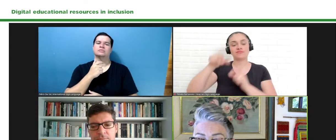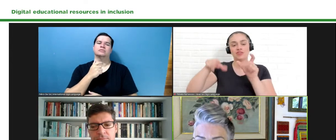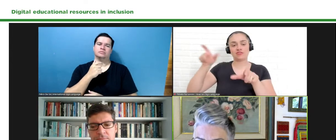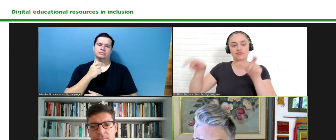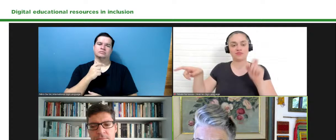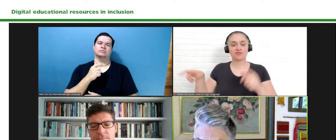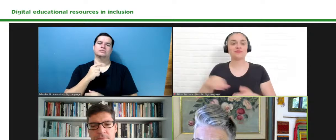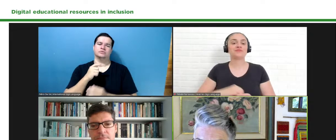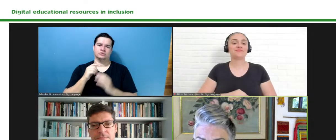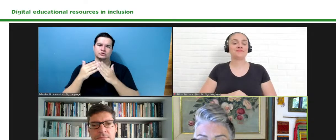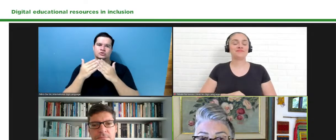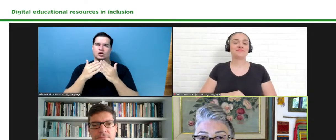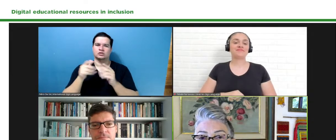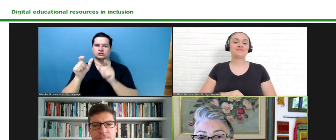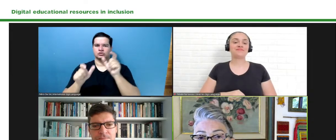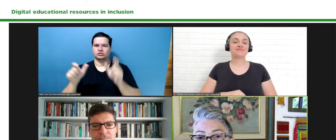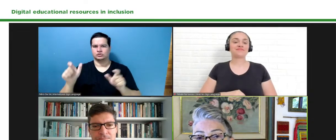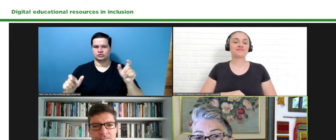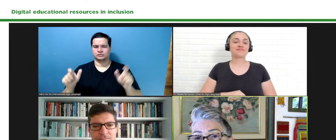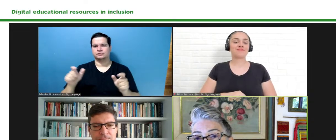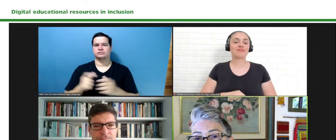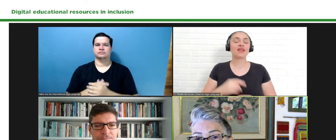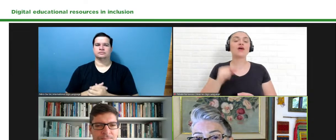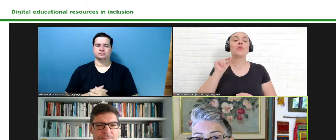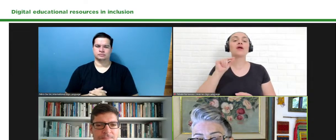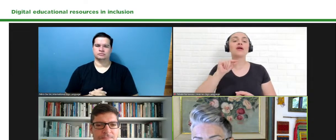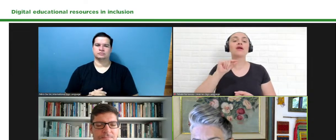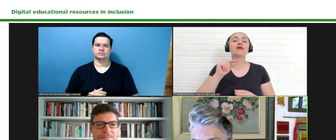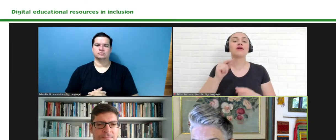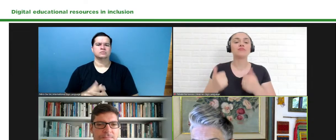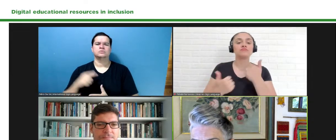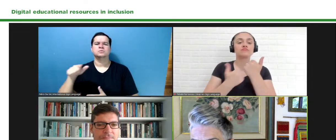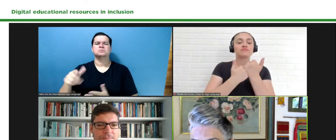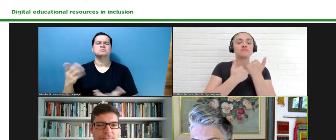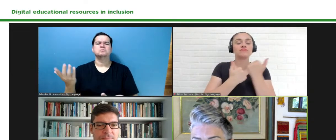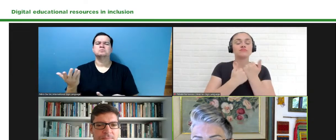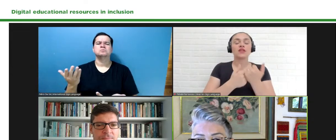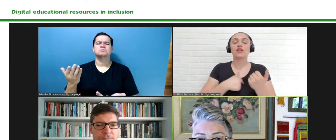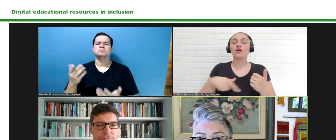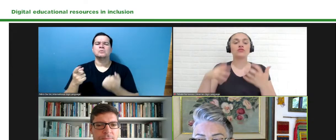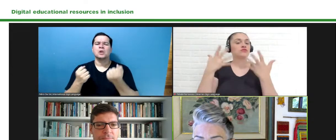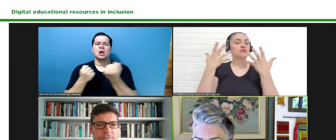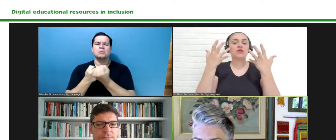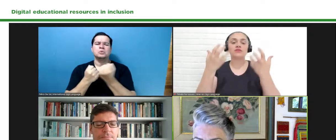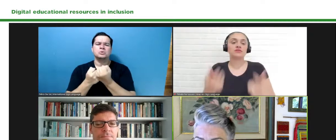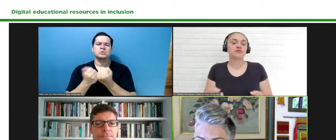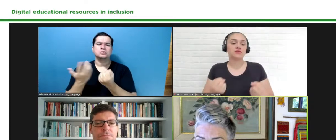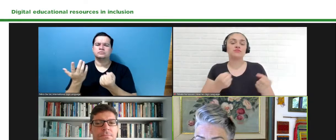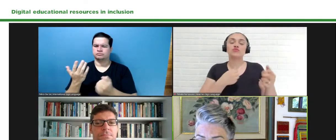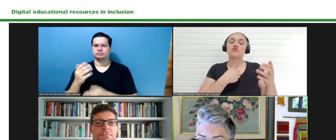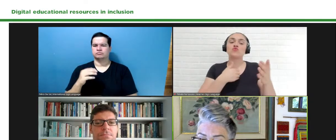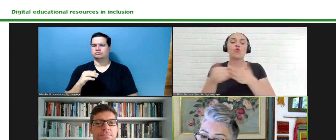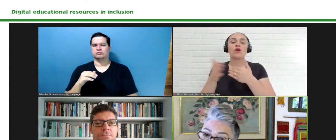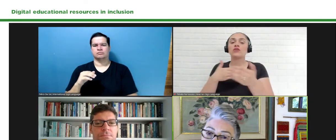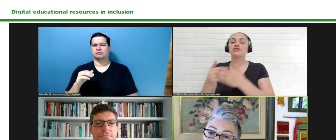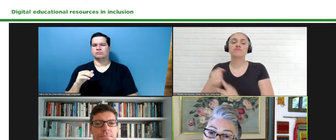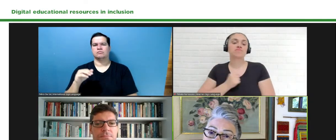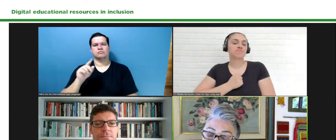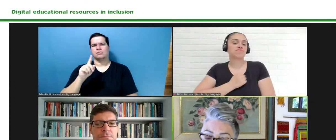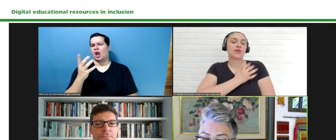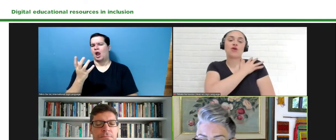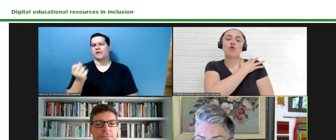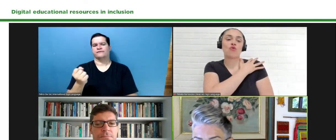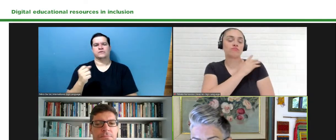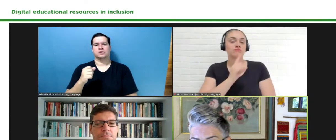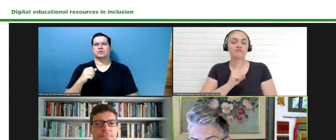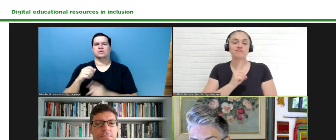unconditional followers of people, and we do not admit any form of discrimination. Second,